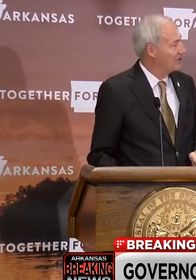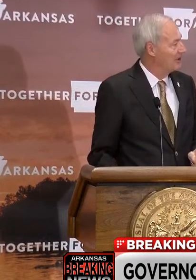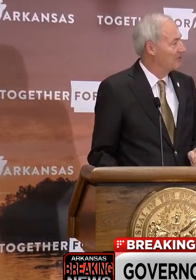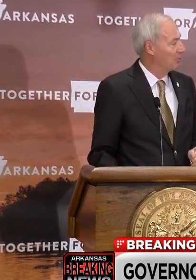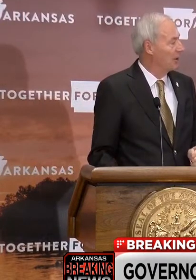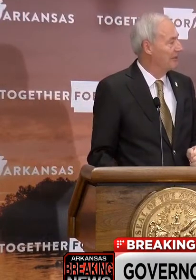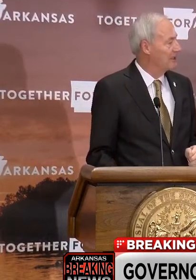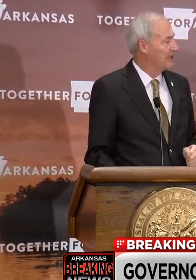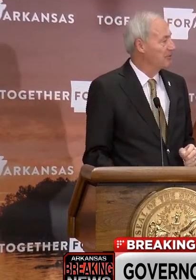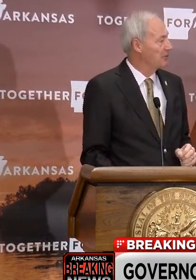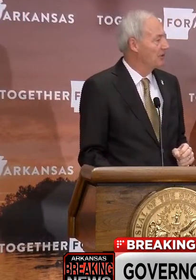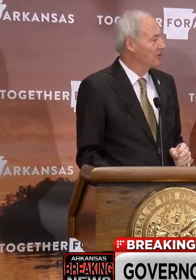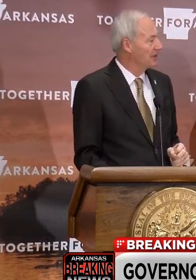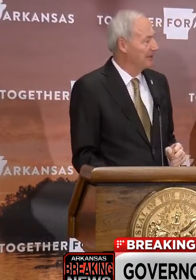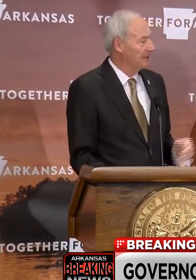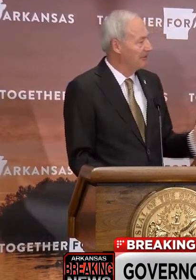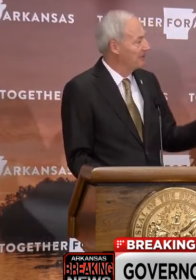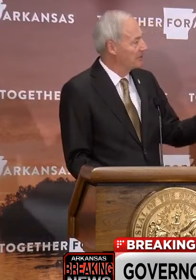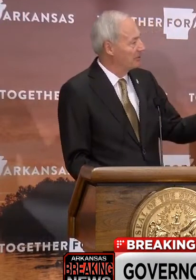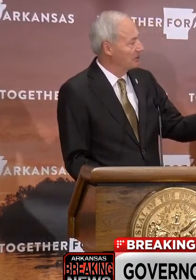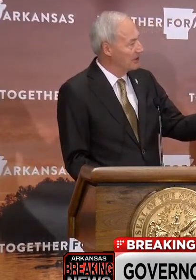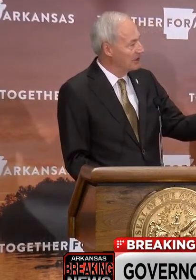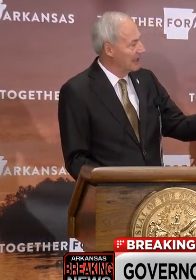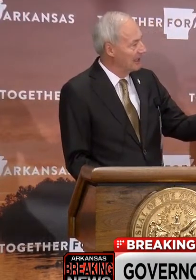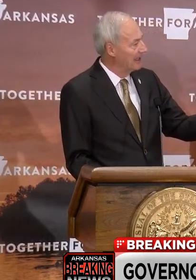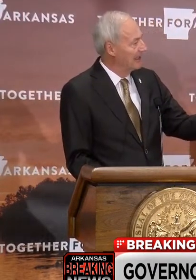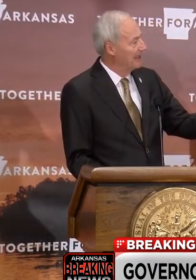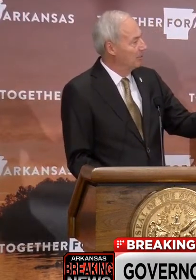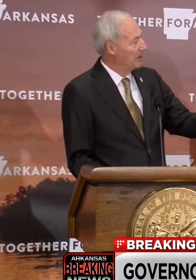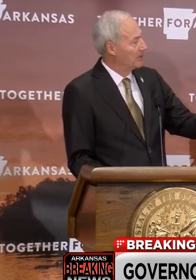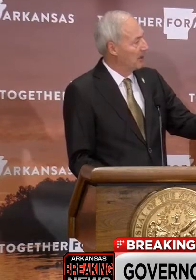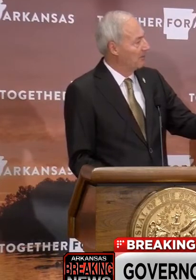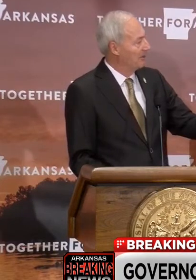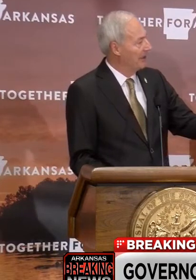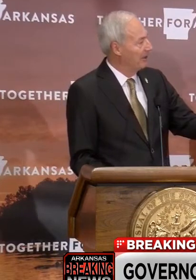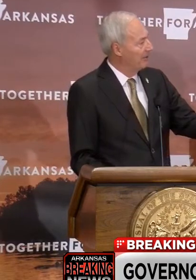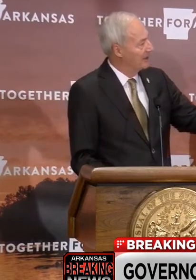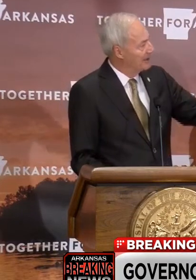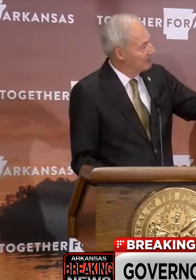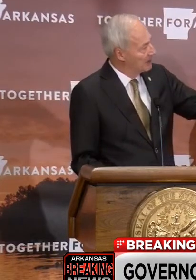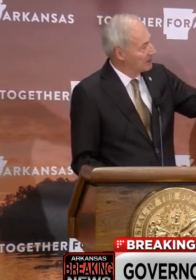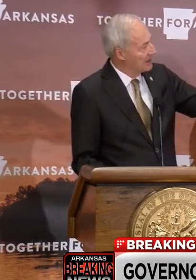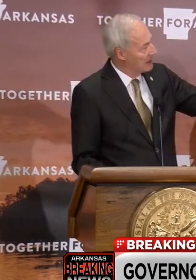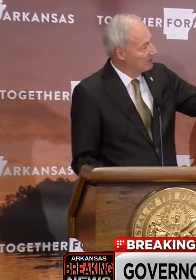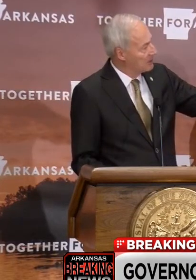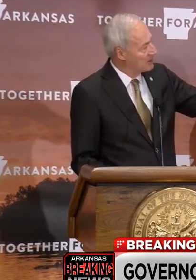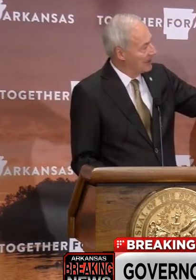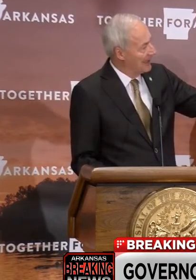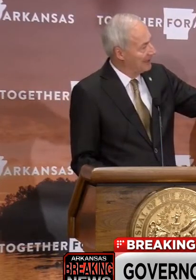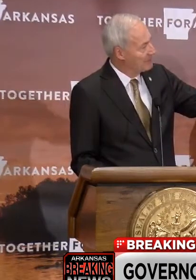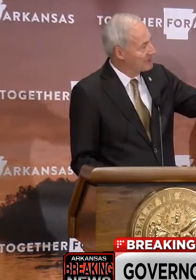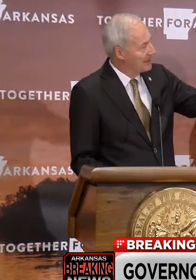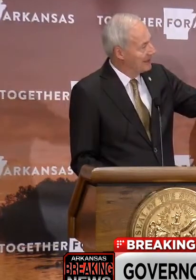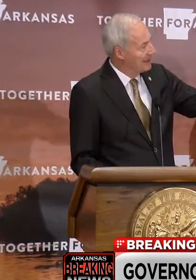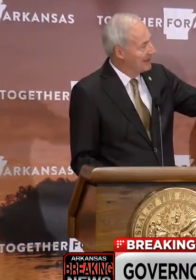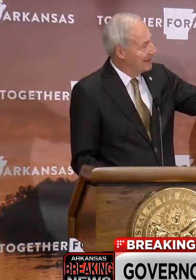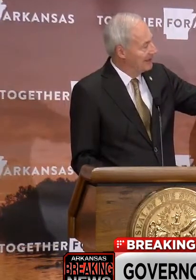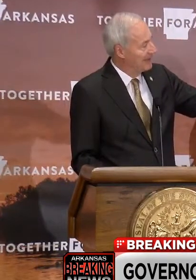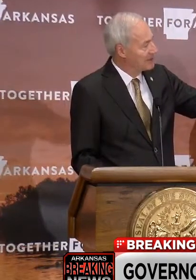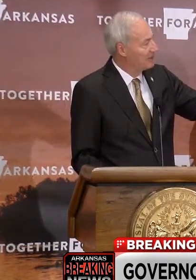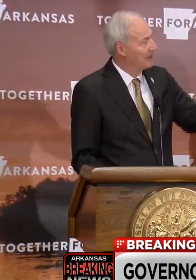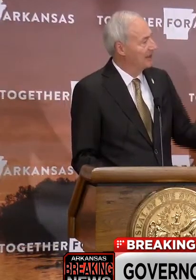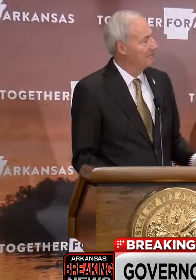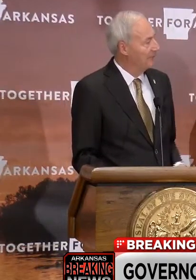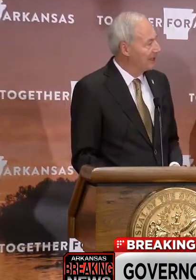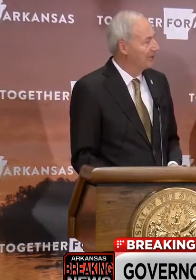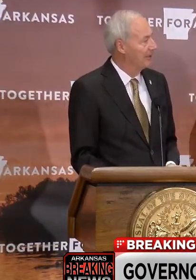breakdown in terms of where the test results are coming from. So it was a good day with our Department of Health, but look at our commercial labs, and